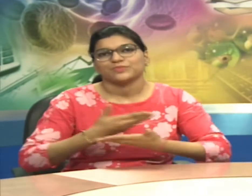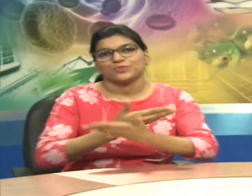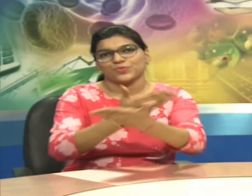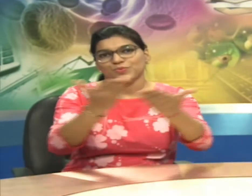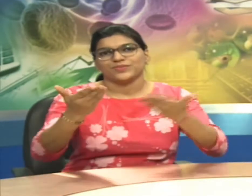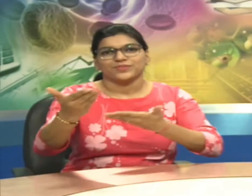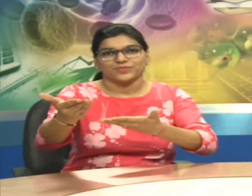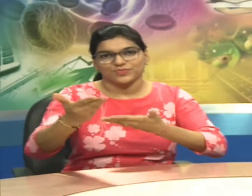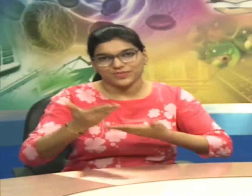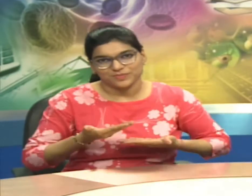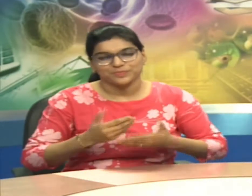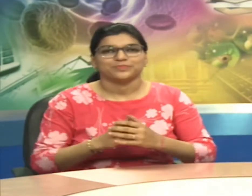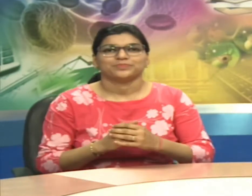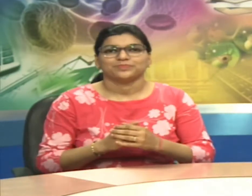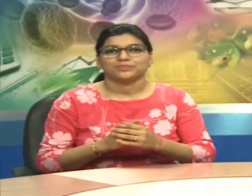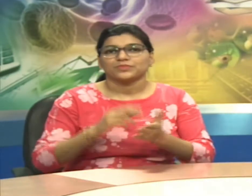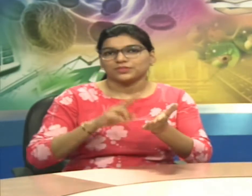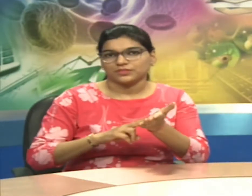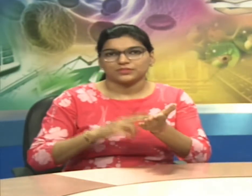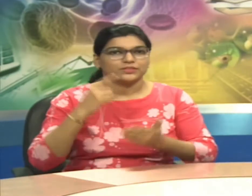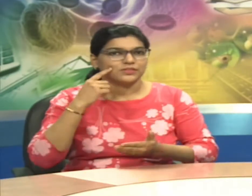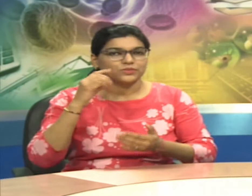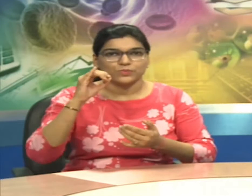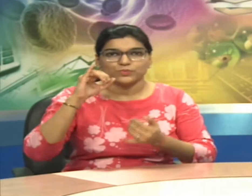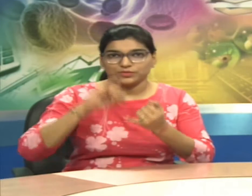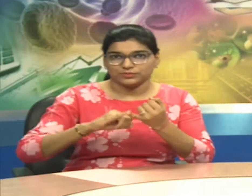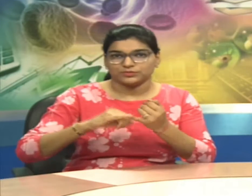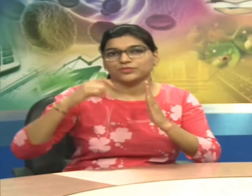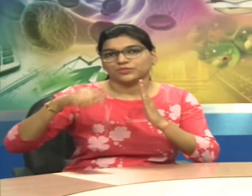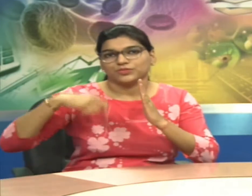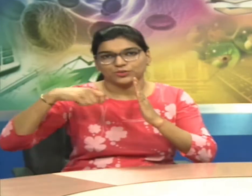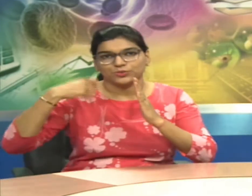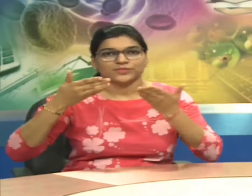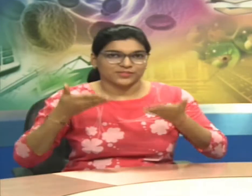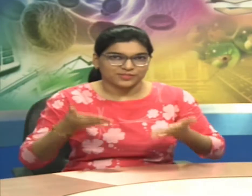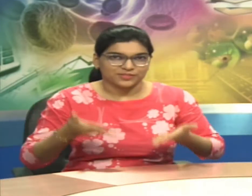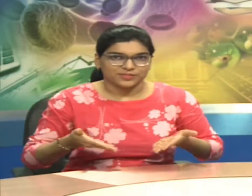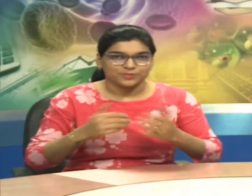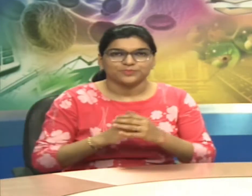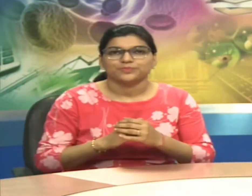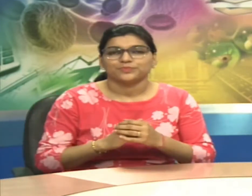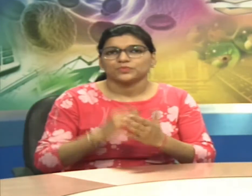Namaste. Welcome you all in NIOS video.